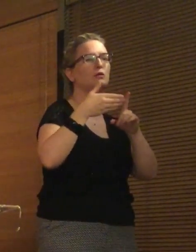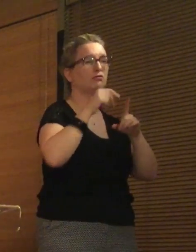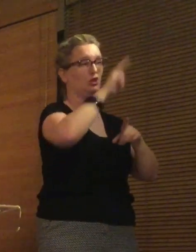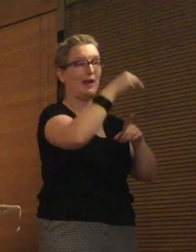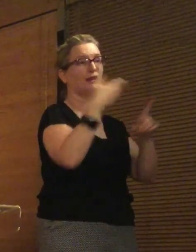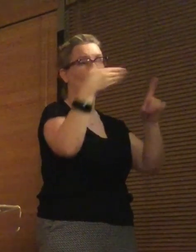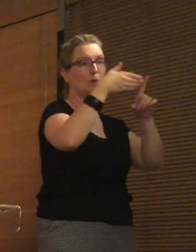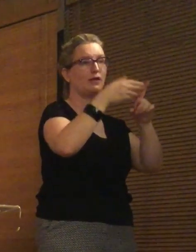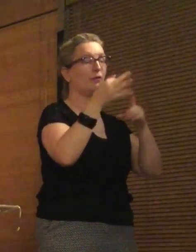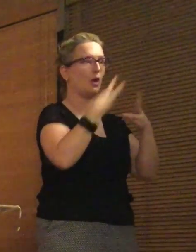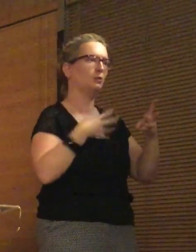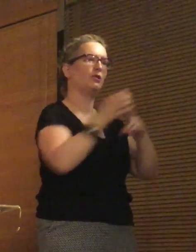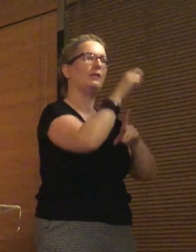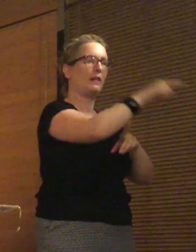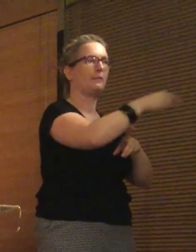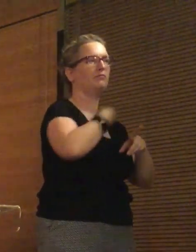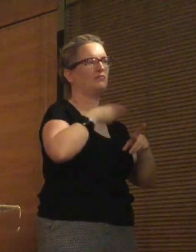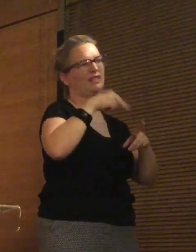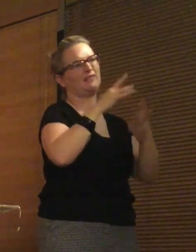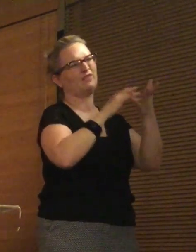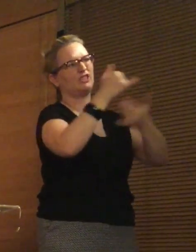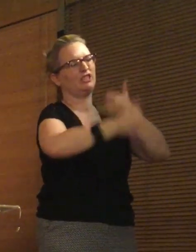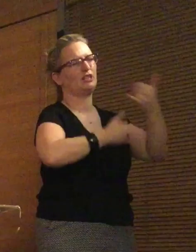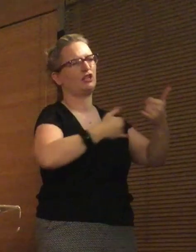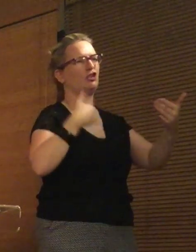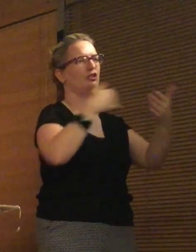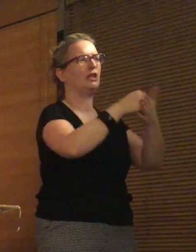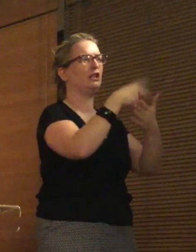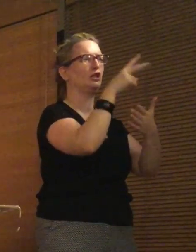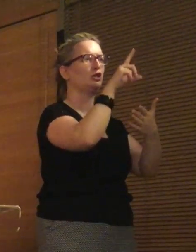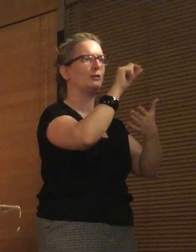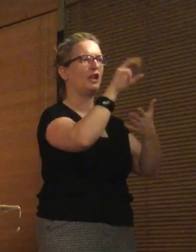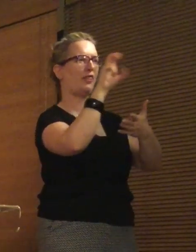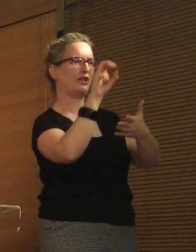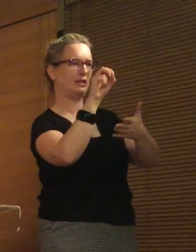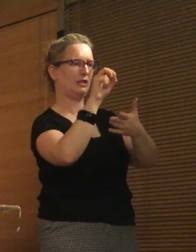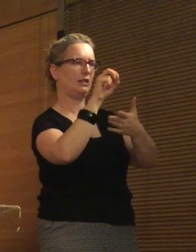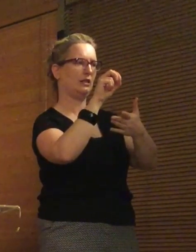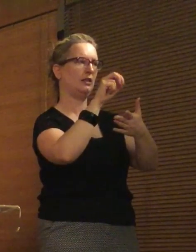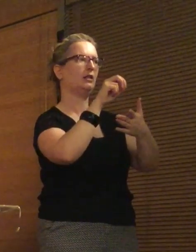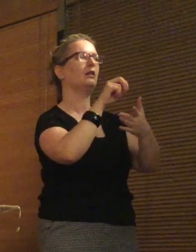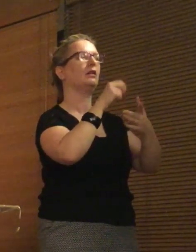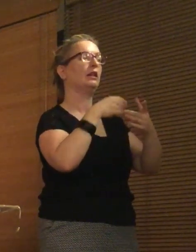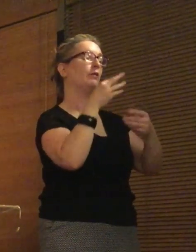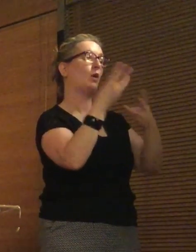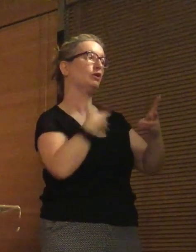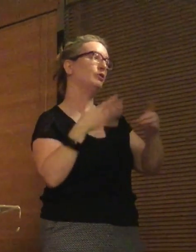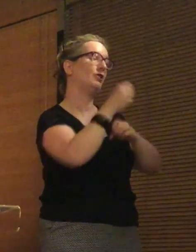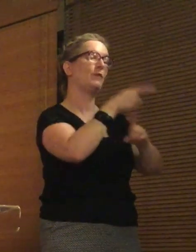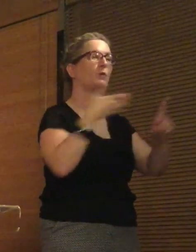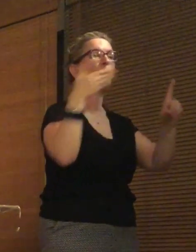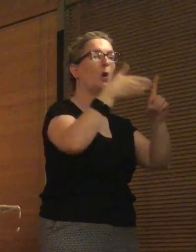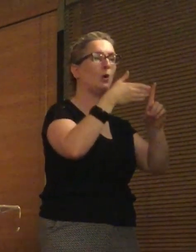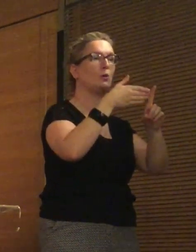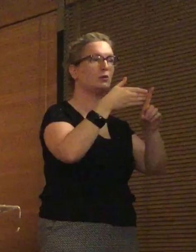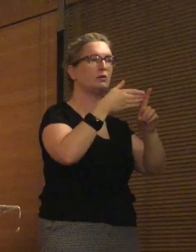of that's the next 15 years until 2030, when we are, if they are